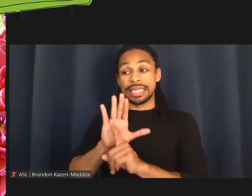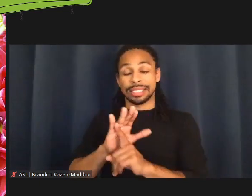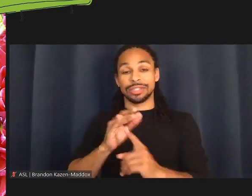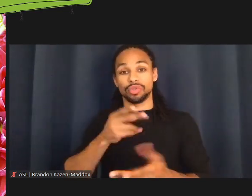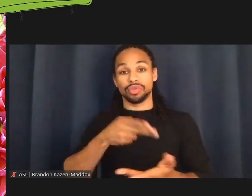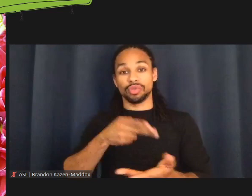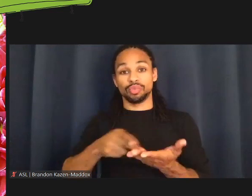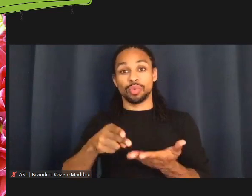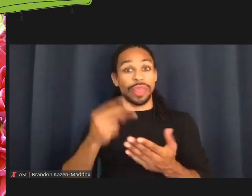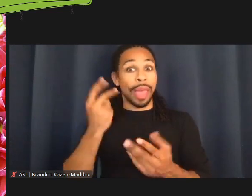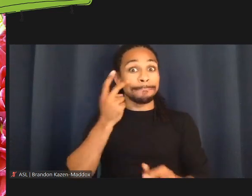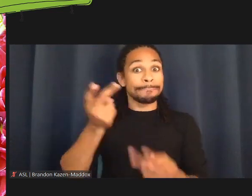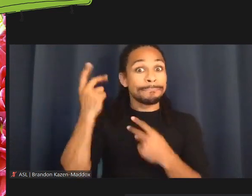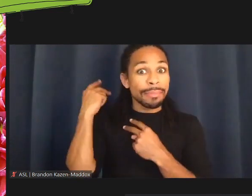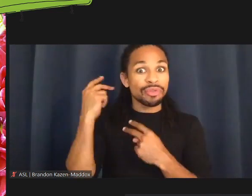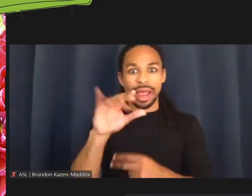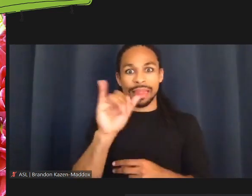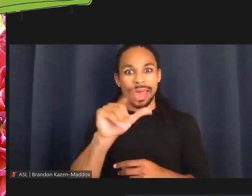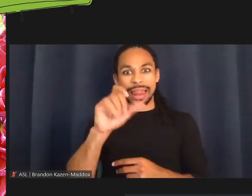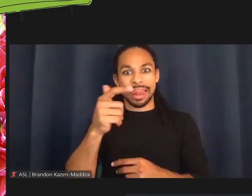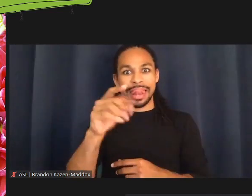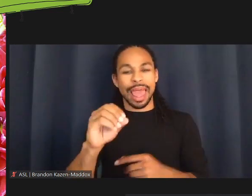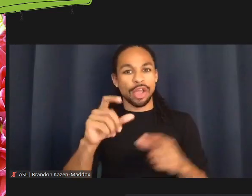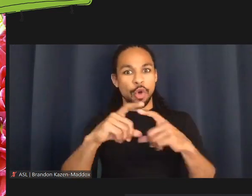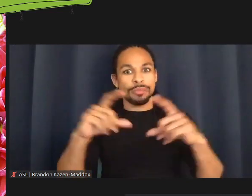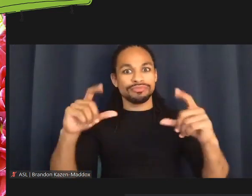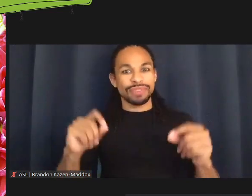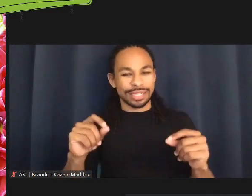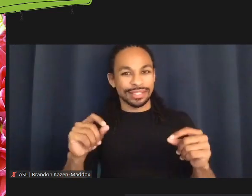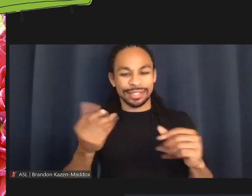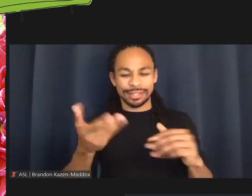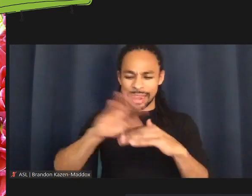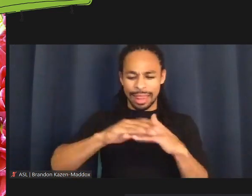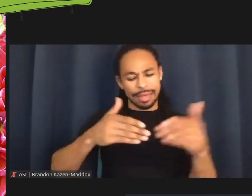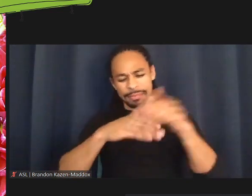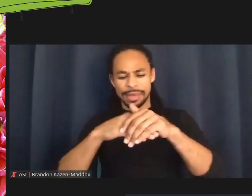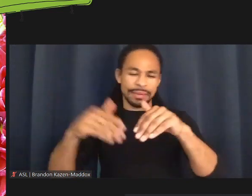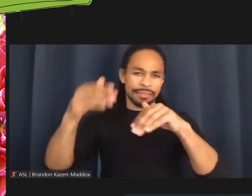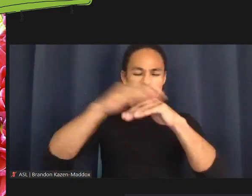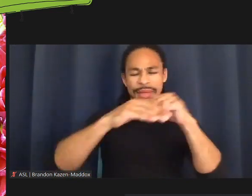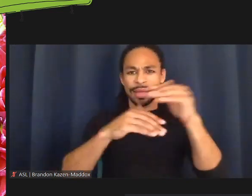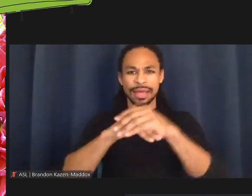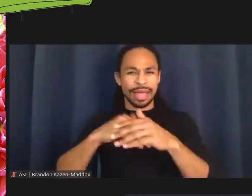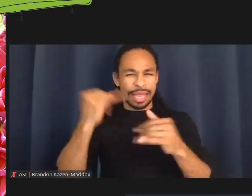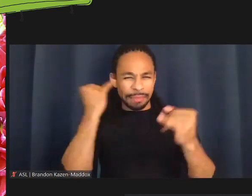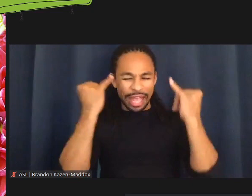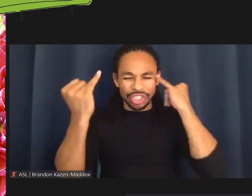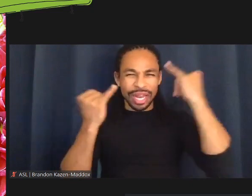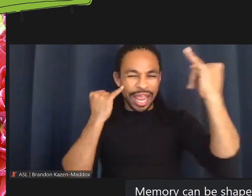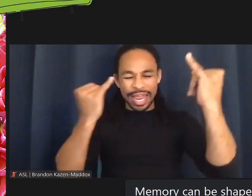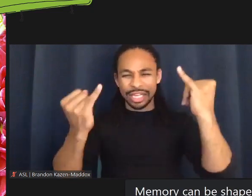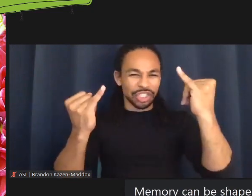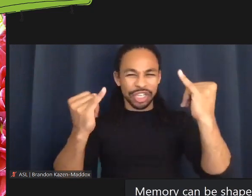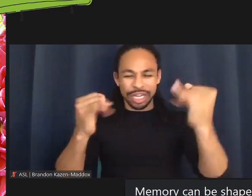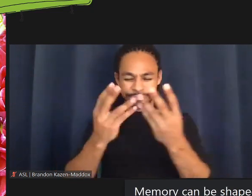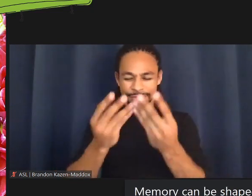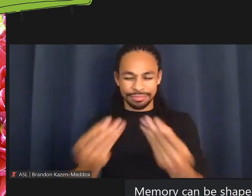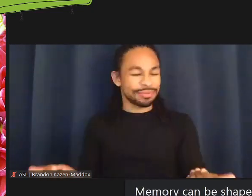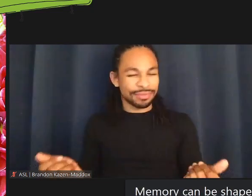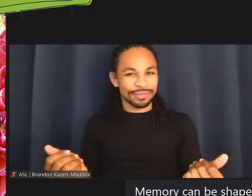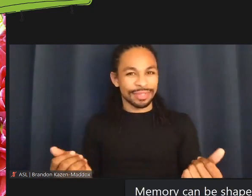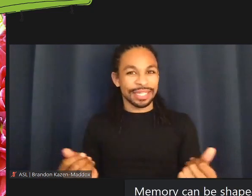kid twice as hard, half as far primers clip imagination. Even when not understood, sitting with a story is its